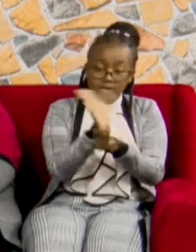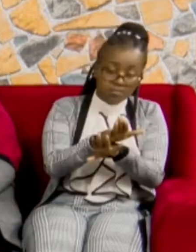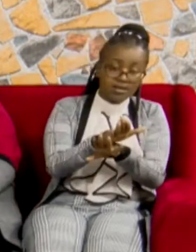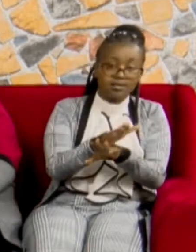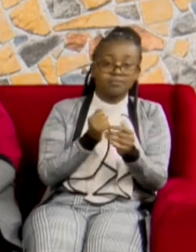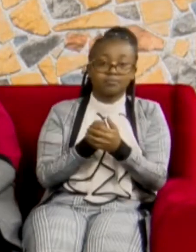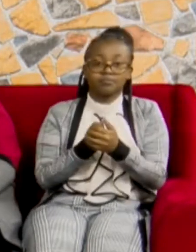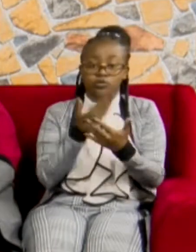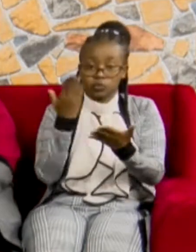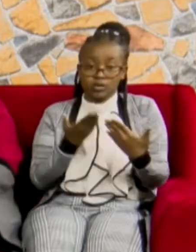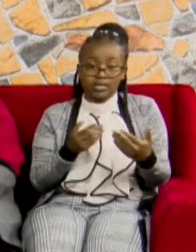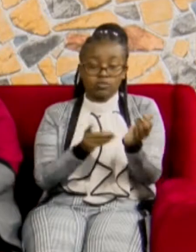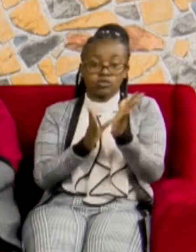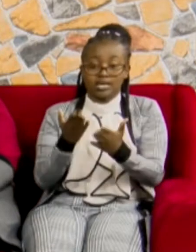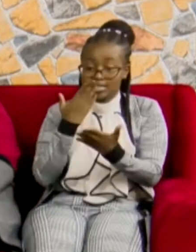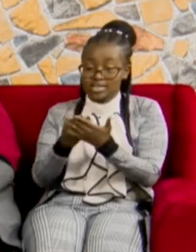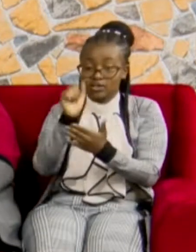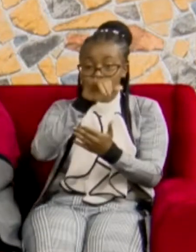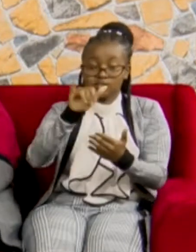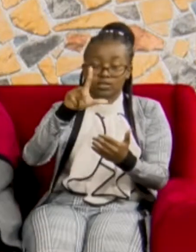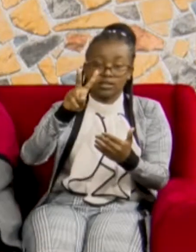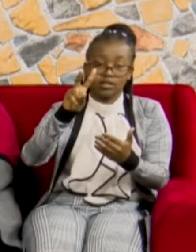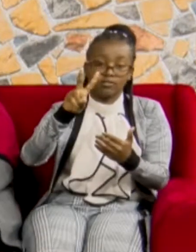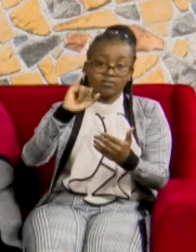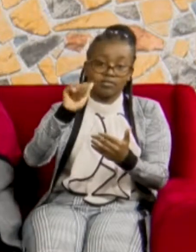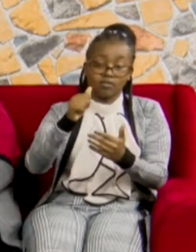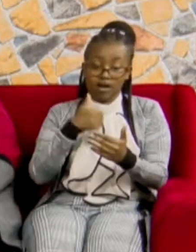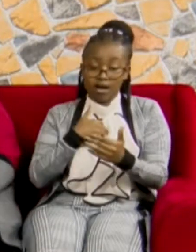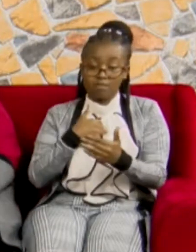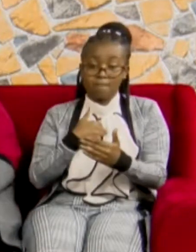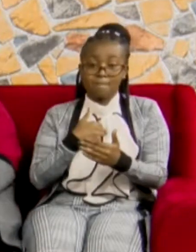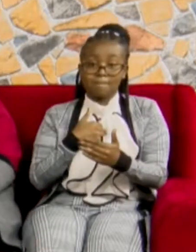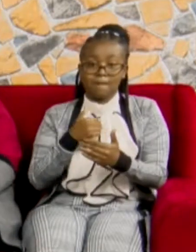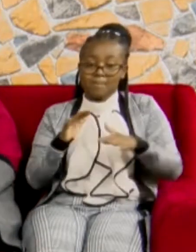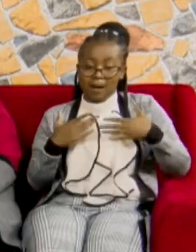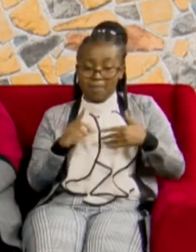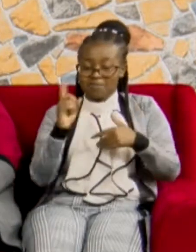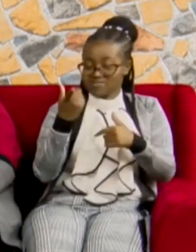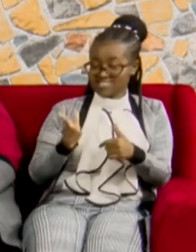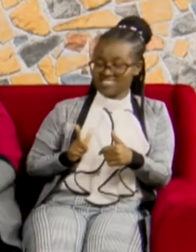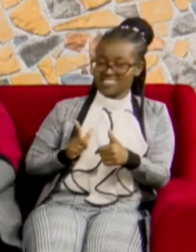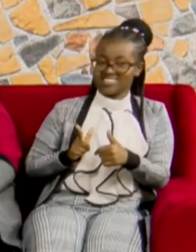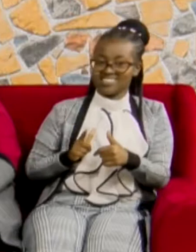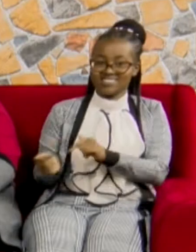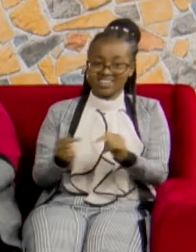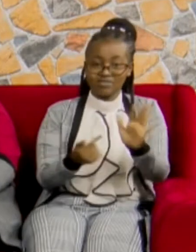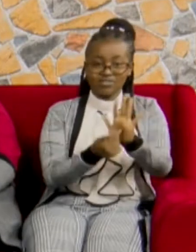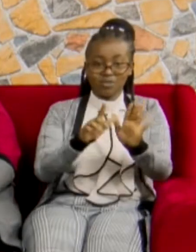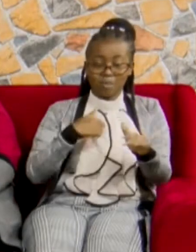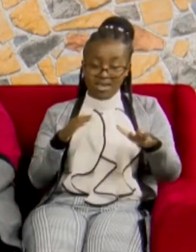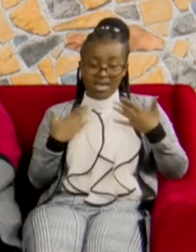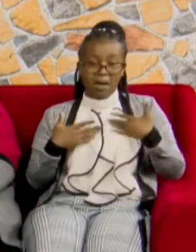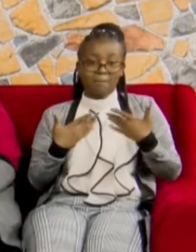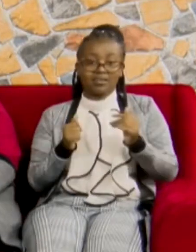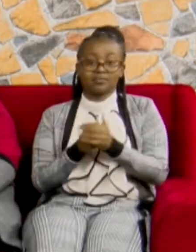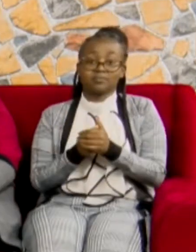So welcome, Dr. Thank you very much, Sylvia, for having me here. It's a pleasure to be your first lady, so to come to your show. I'm happy about